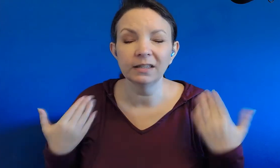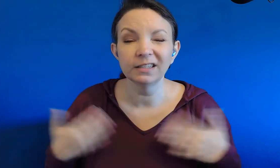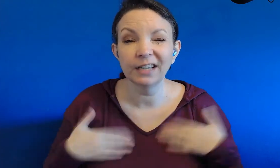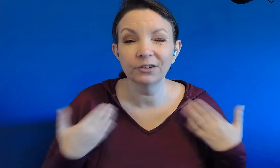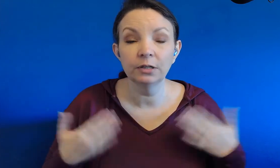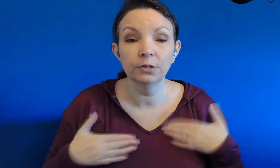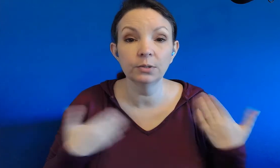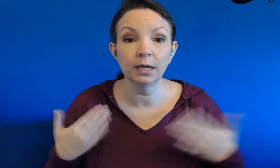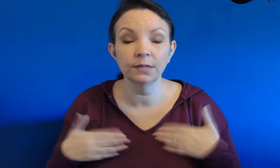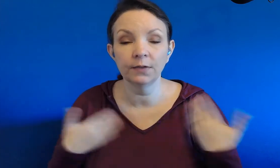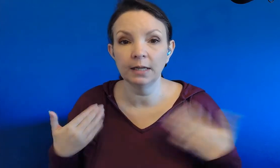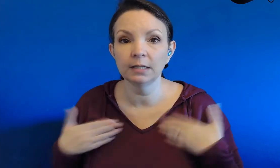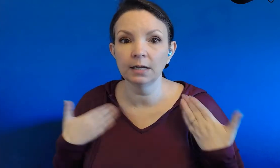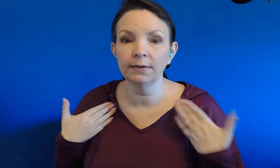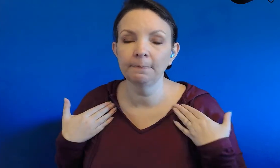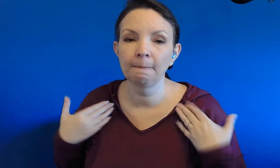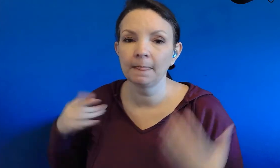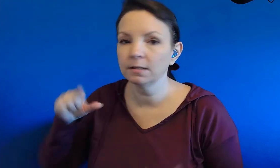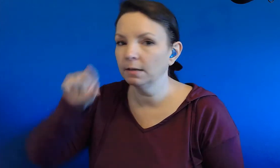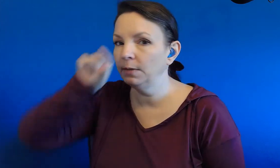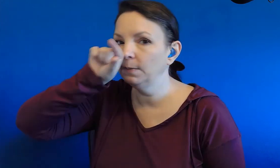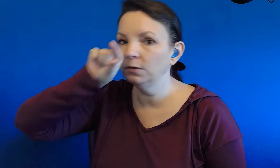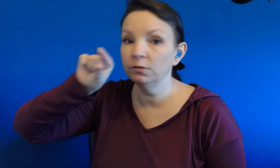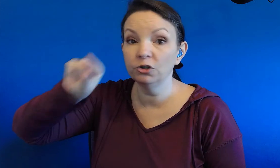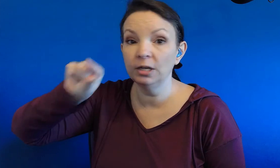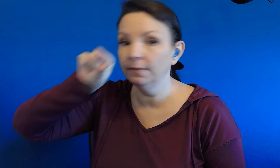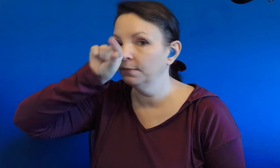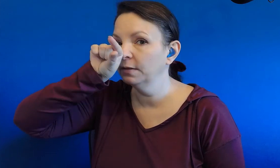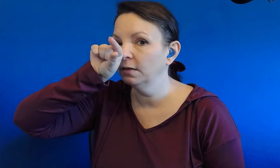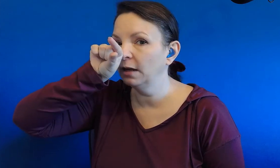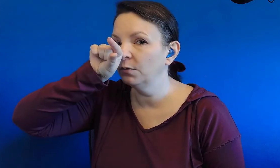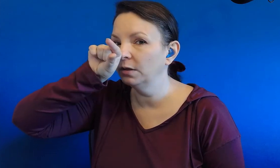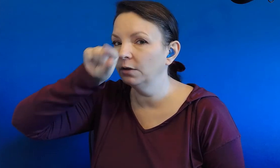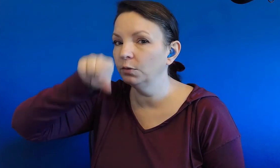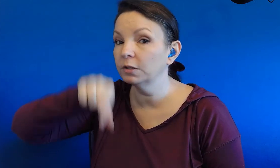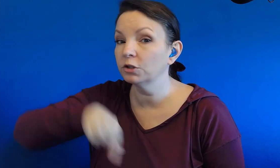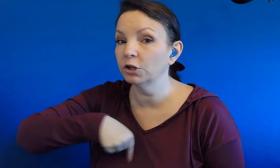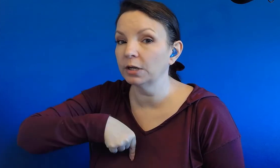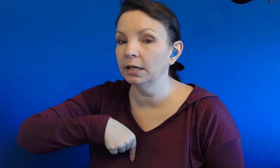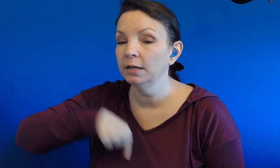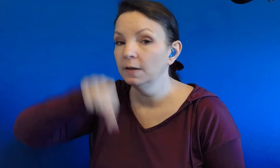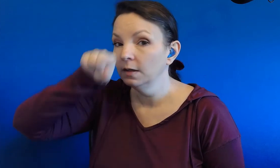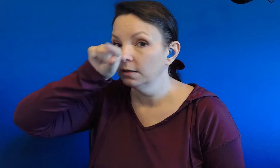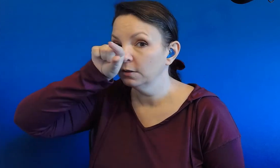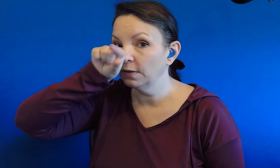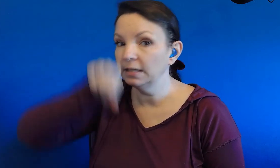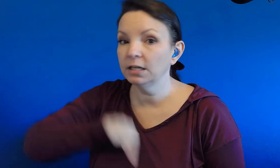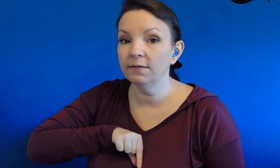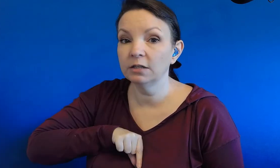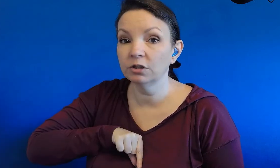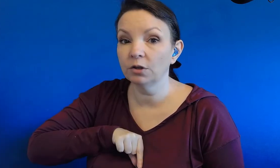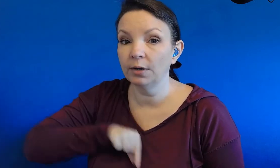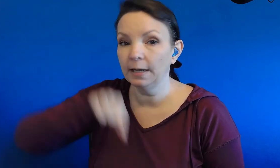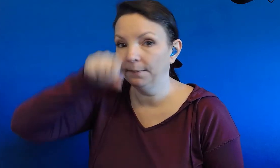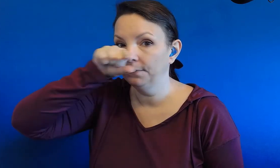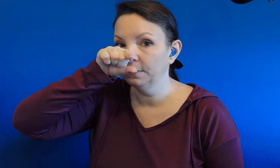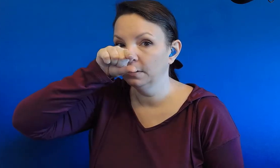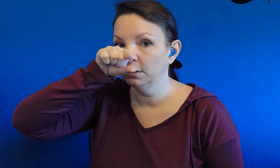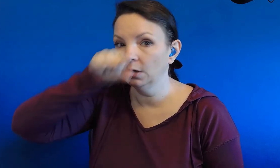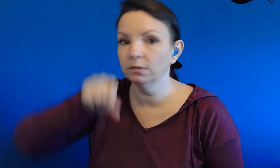actually 2 signs for Thanksgiving. Some people do G, like they do with turkey. So Thanksgiving is just going down. No to your